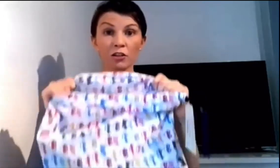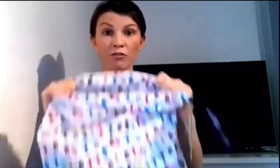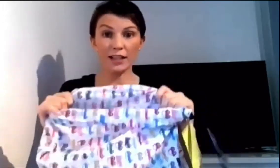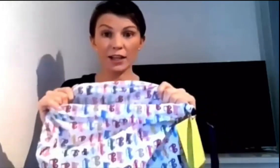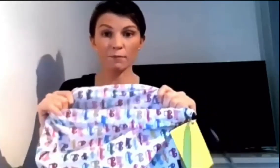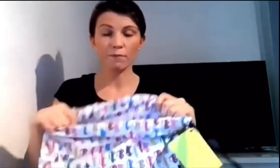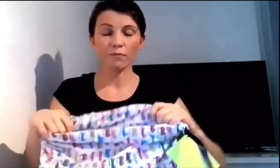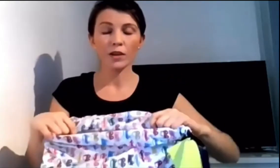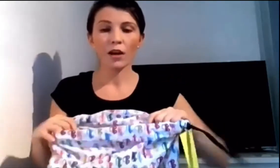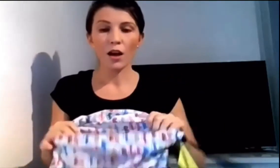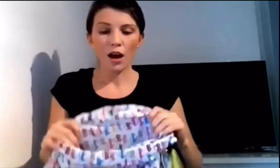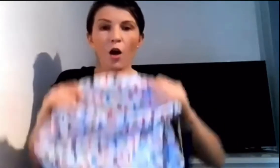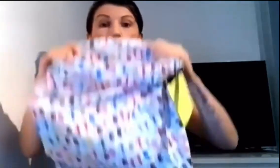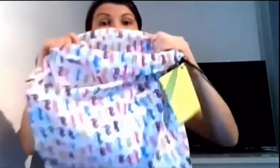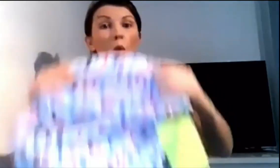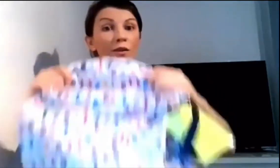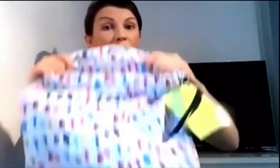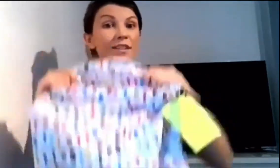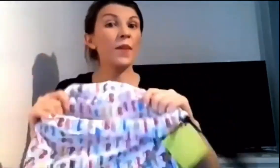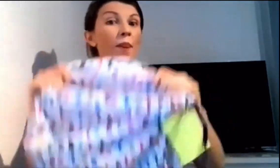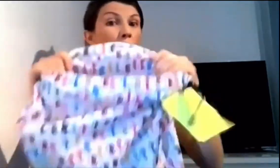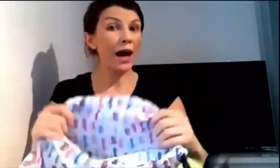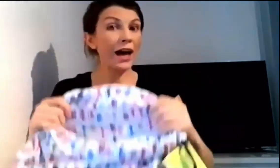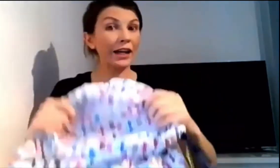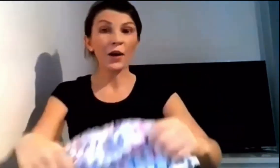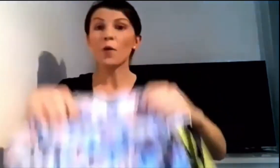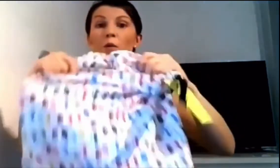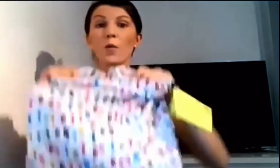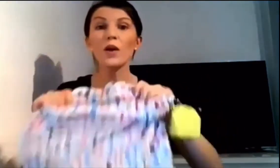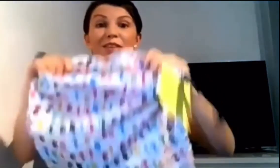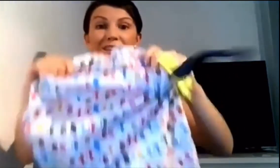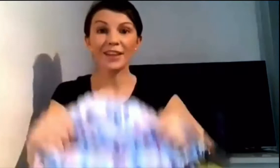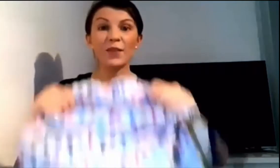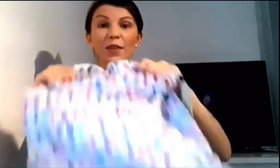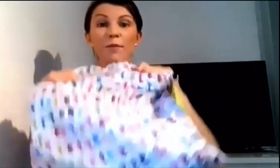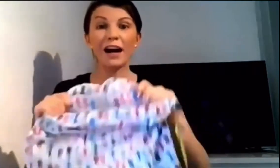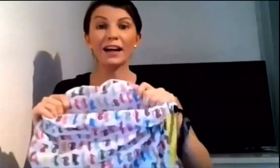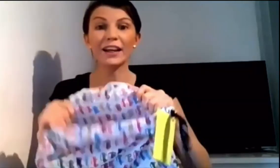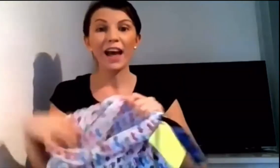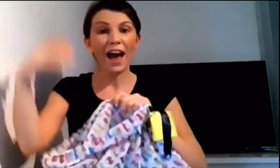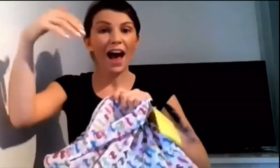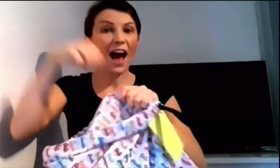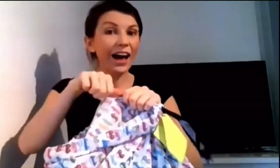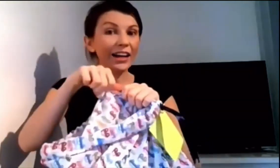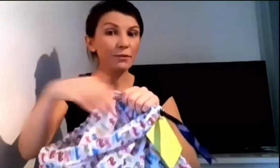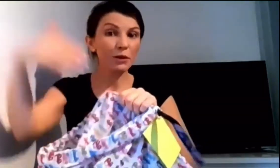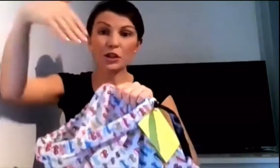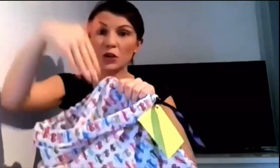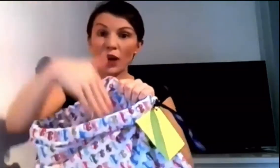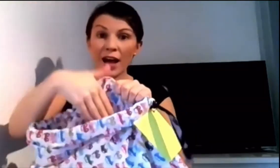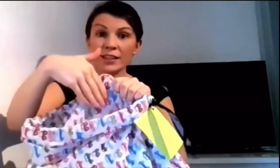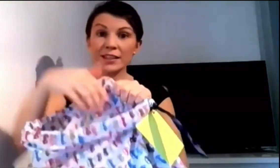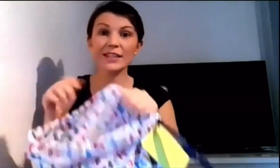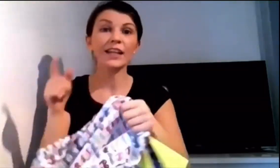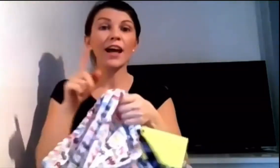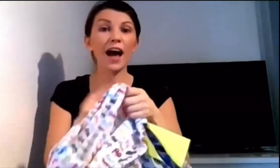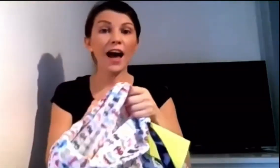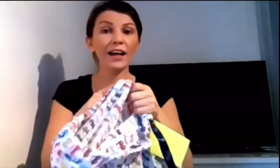ready? What's in the bag? What's in the bag? Alice, put your hand in. Alice, put